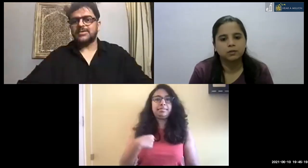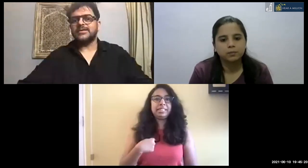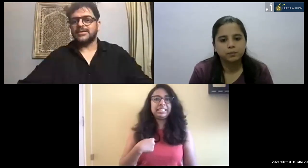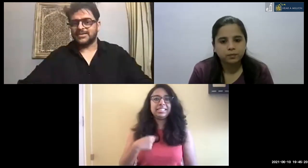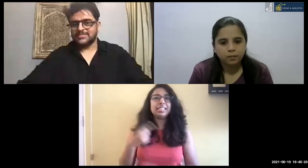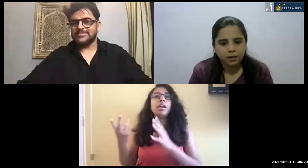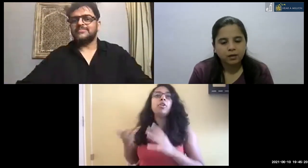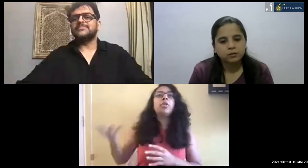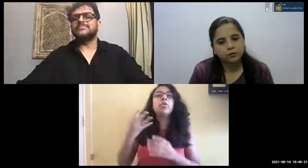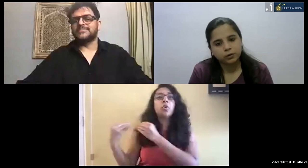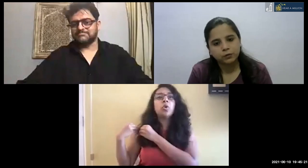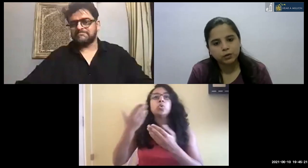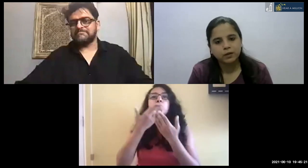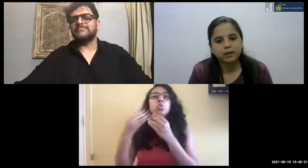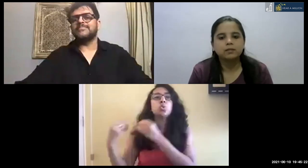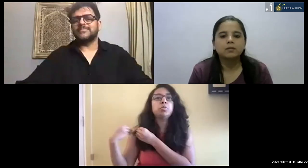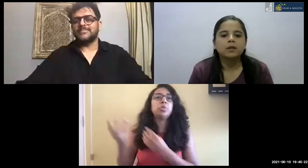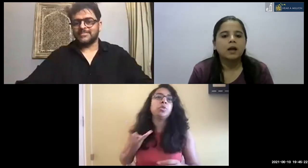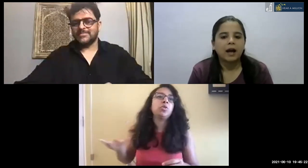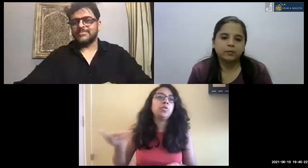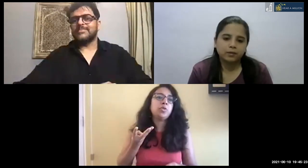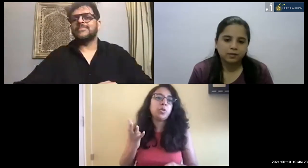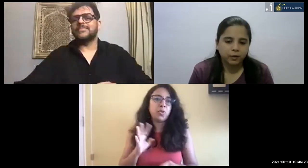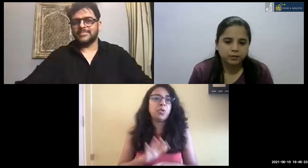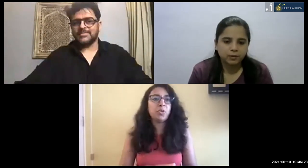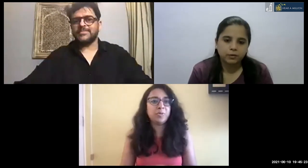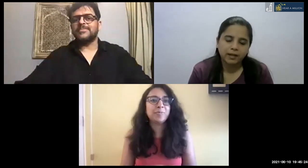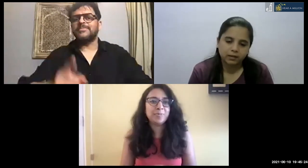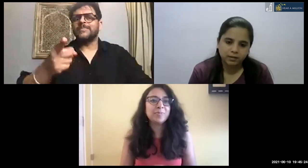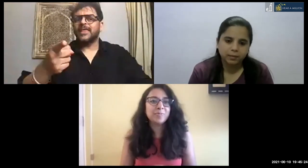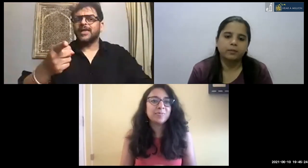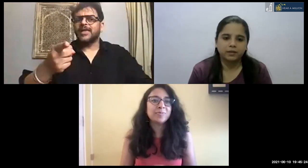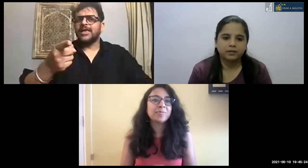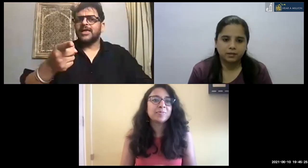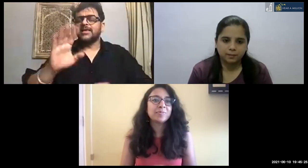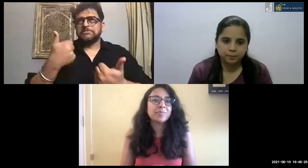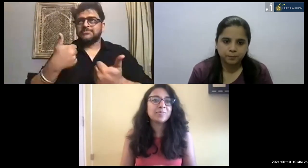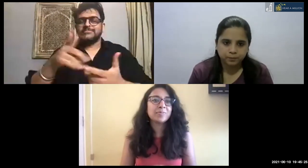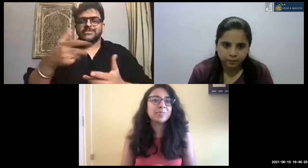departments. So for the fourth one, I'm responsible for that department.